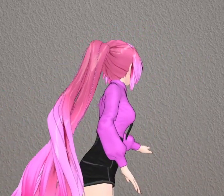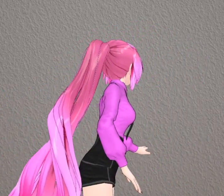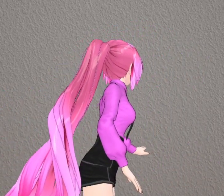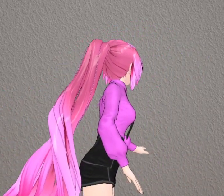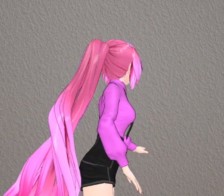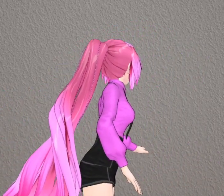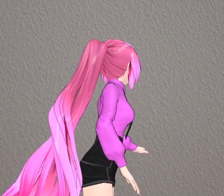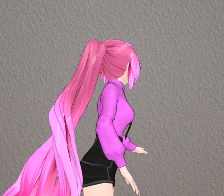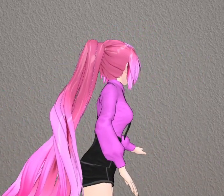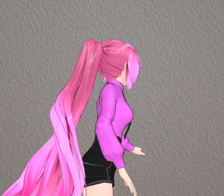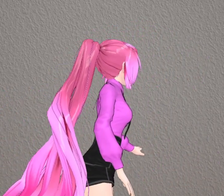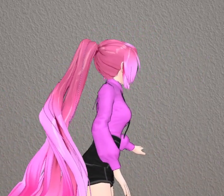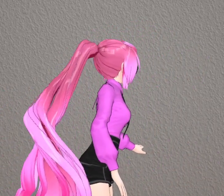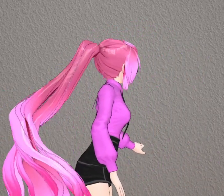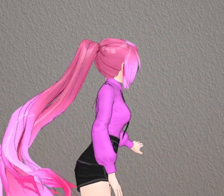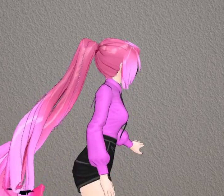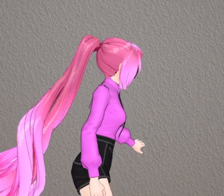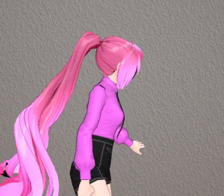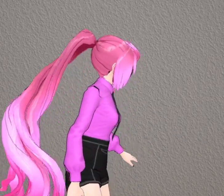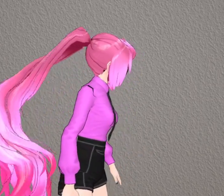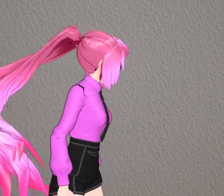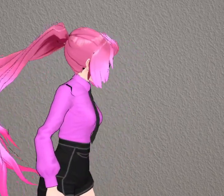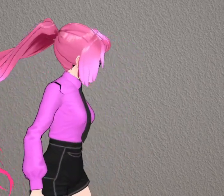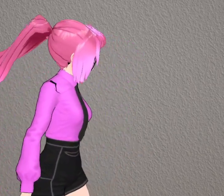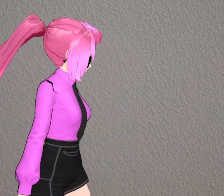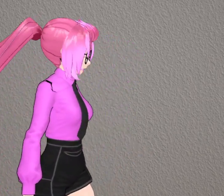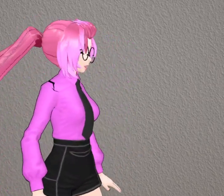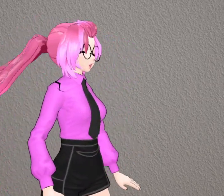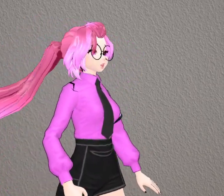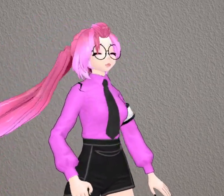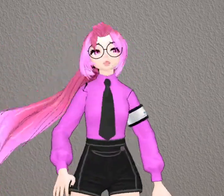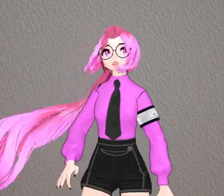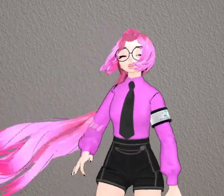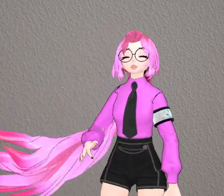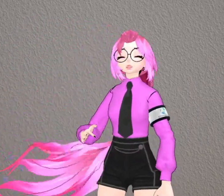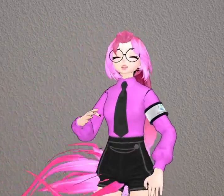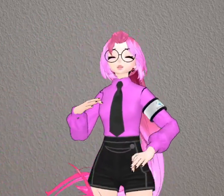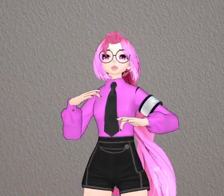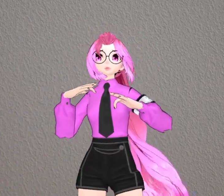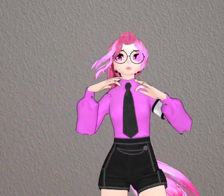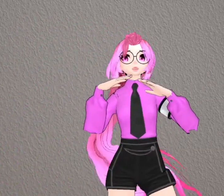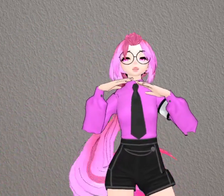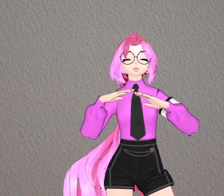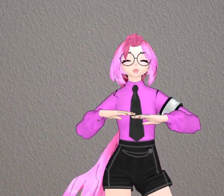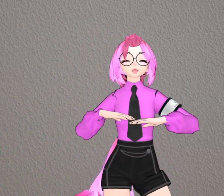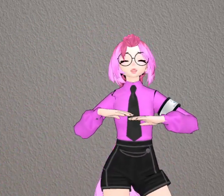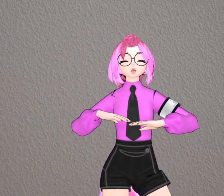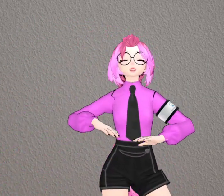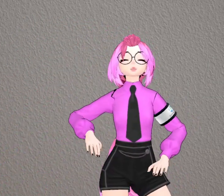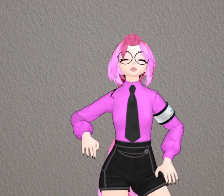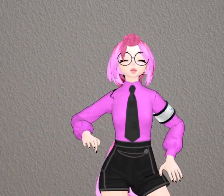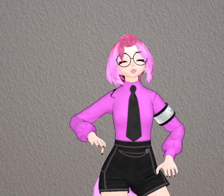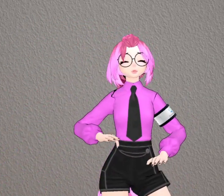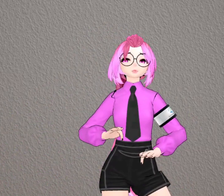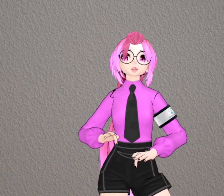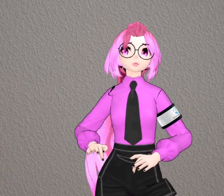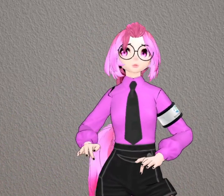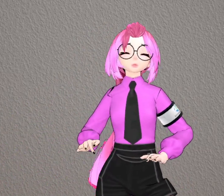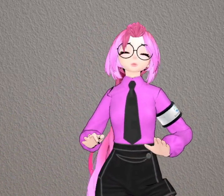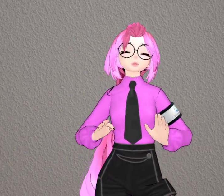was towards the chin. Well, if it would be that, Miss then was the towards the miss chin. would be towards lower. But if